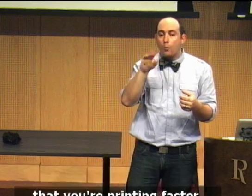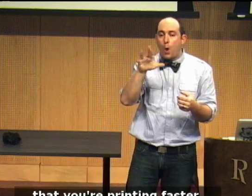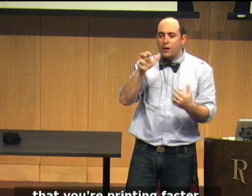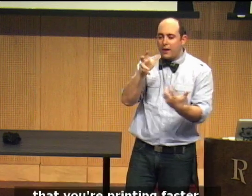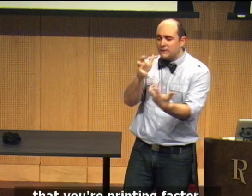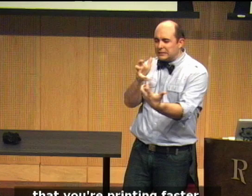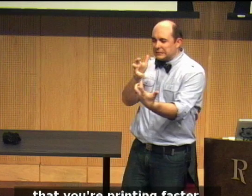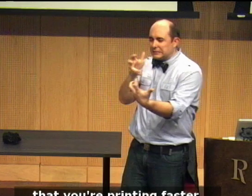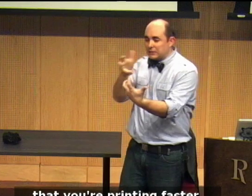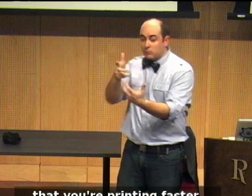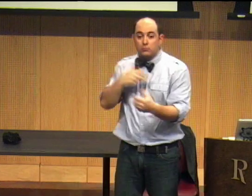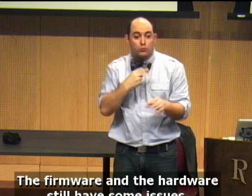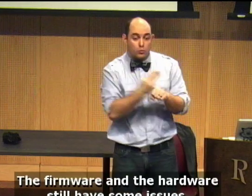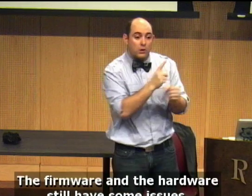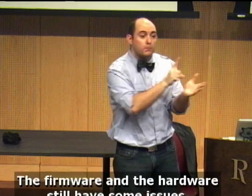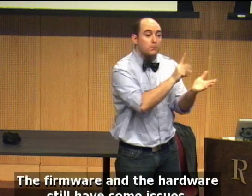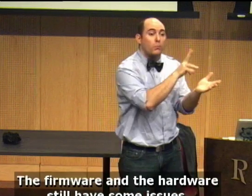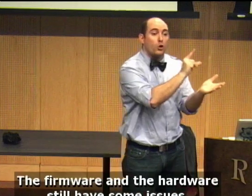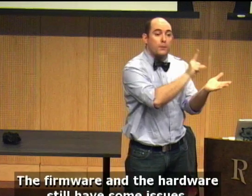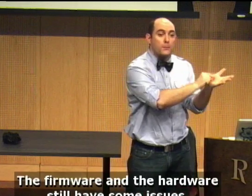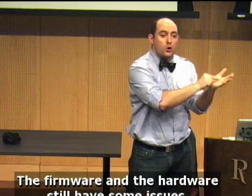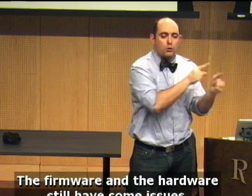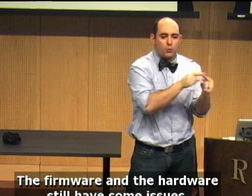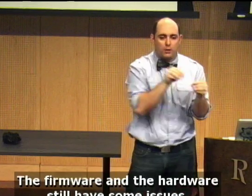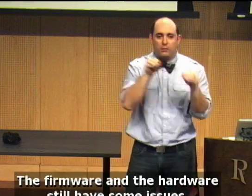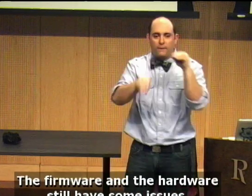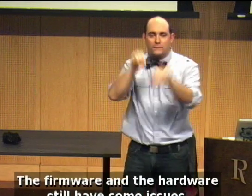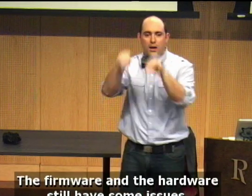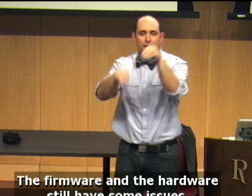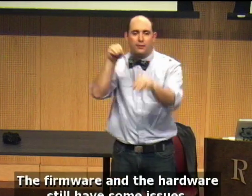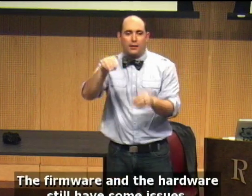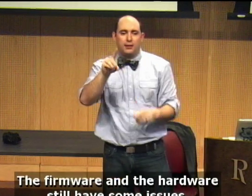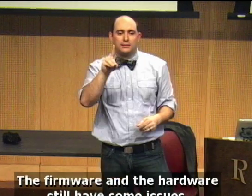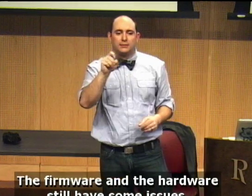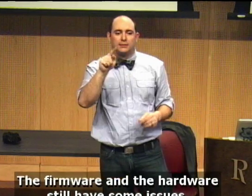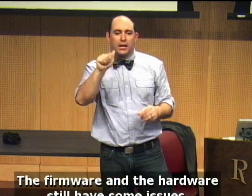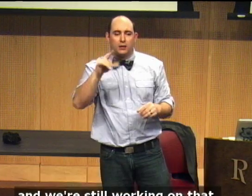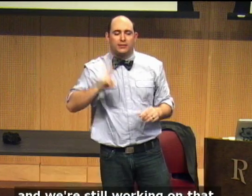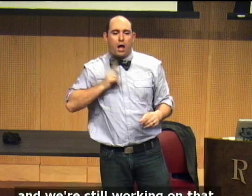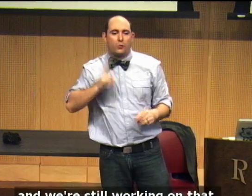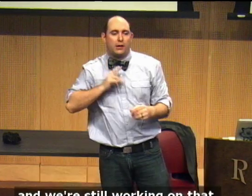faster. The firmware and the hardware still have some issues, and we're still working on that,